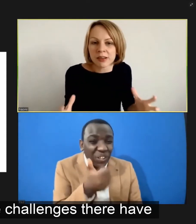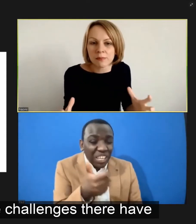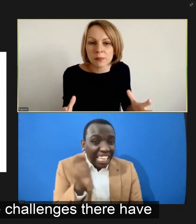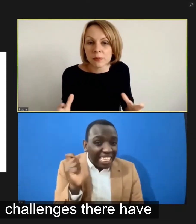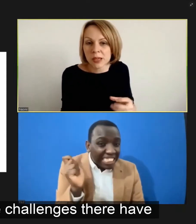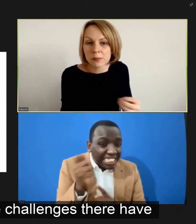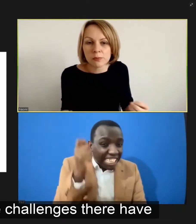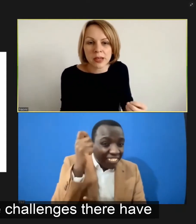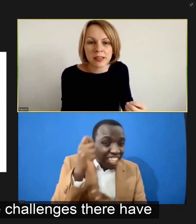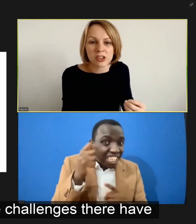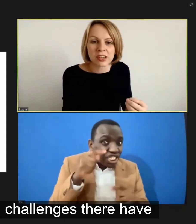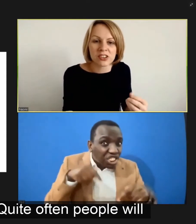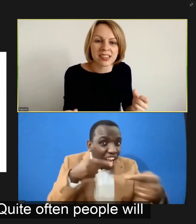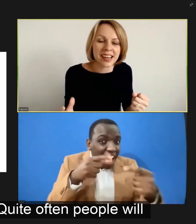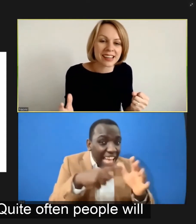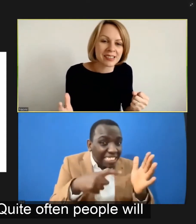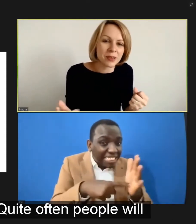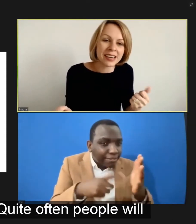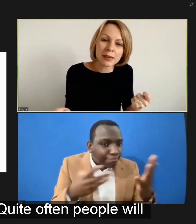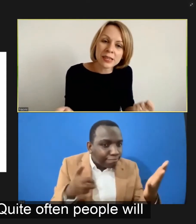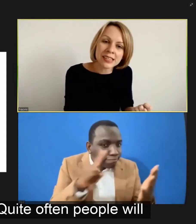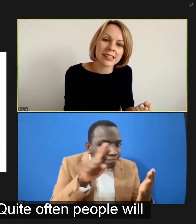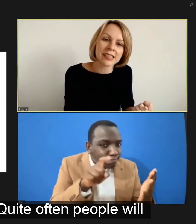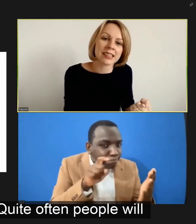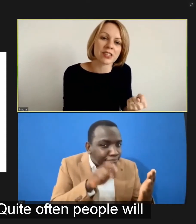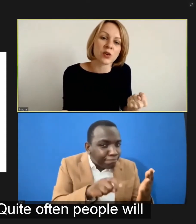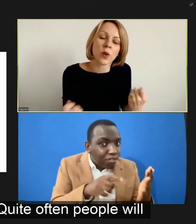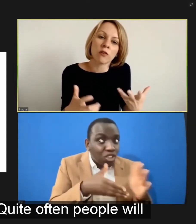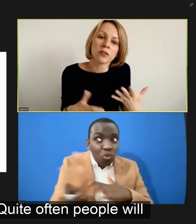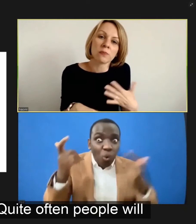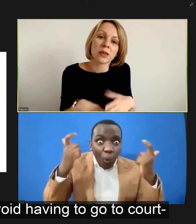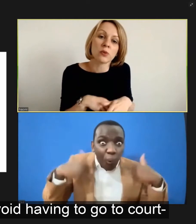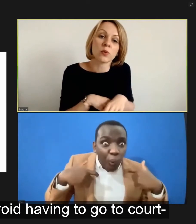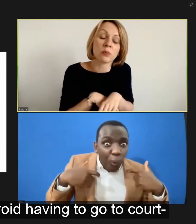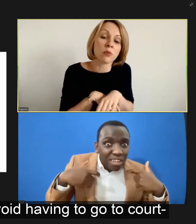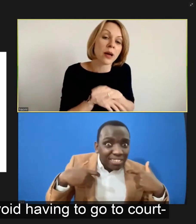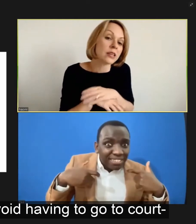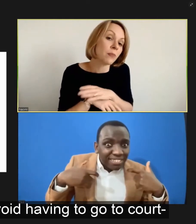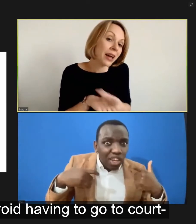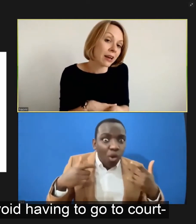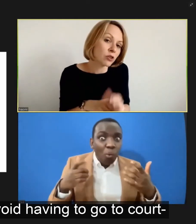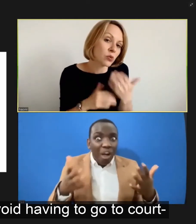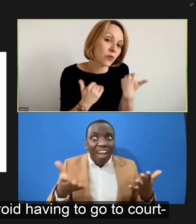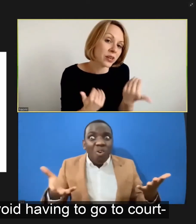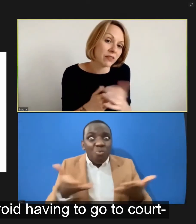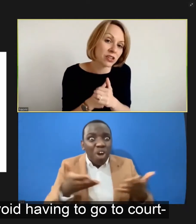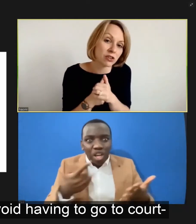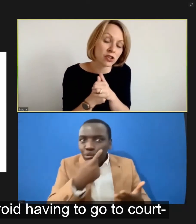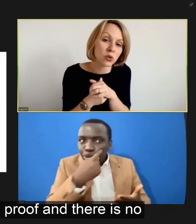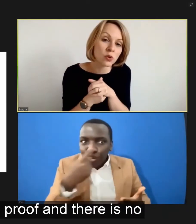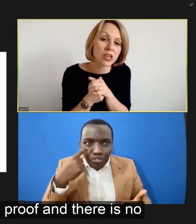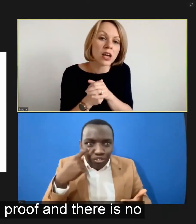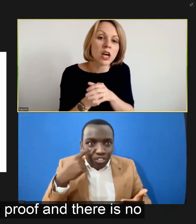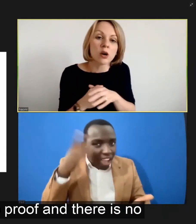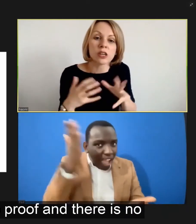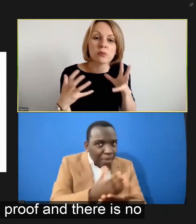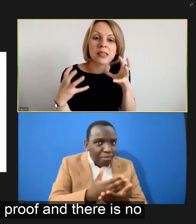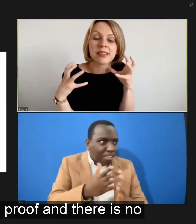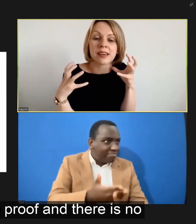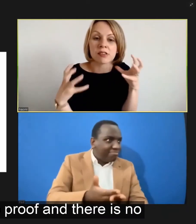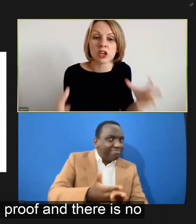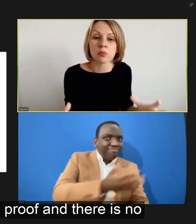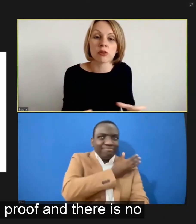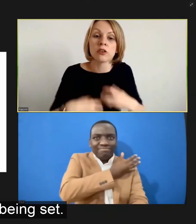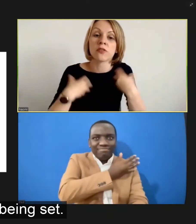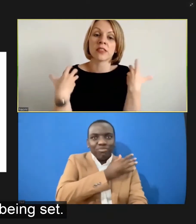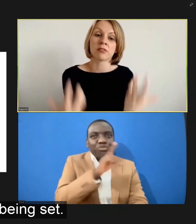hearing people making the challenges, there has been limited success. Quite often people will be prepared to pay out to avoid having to go to court, which means that there is